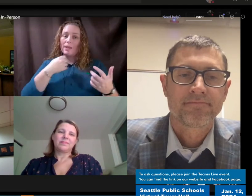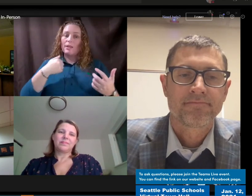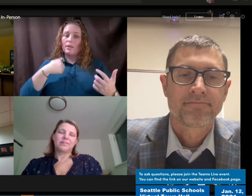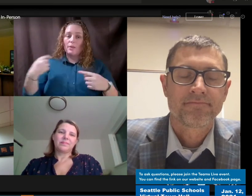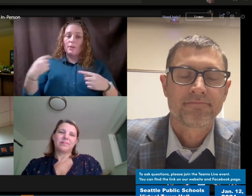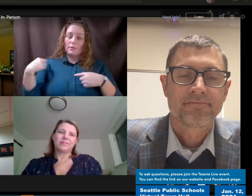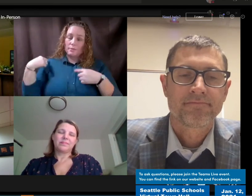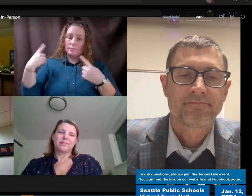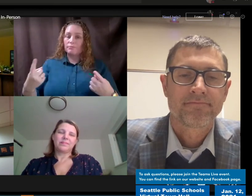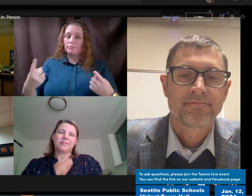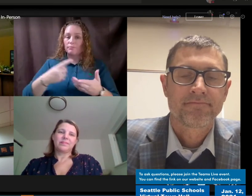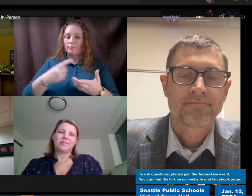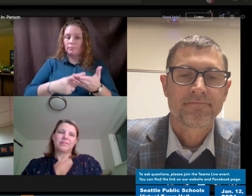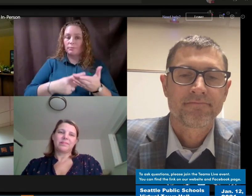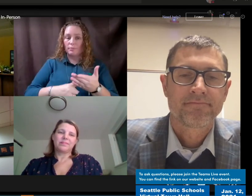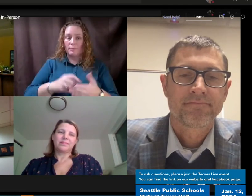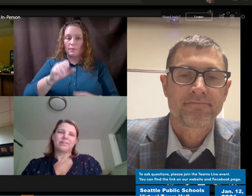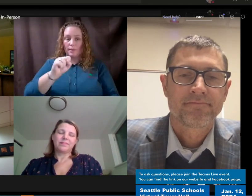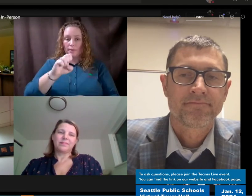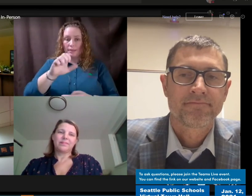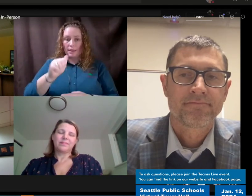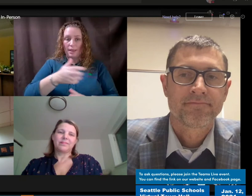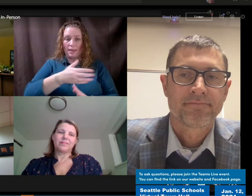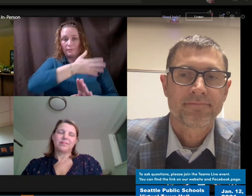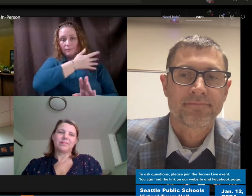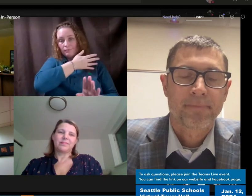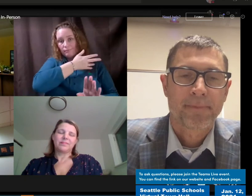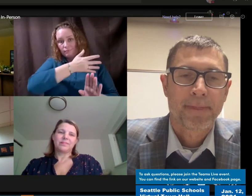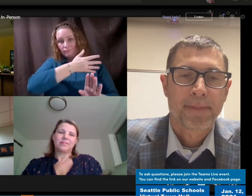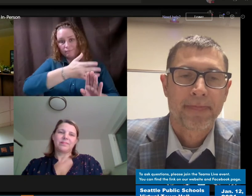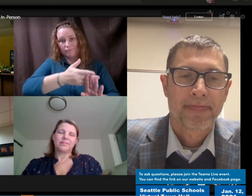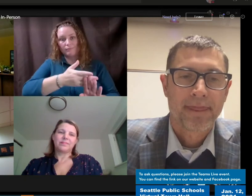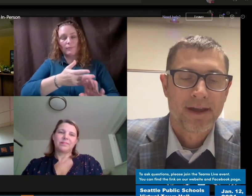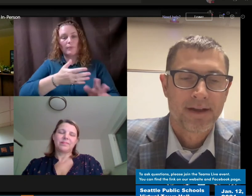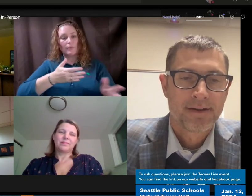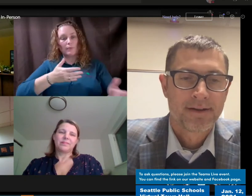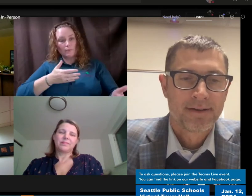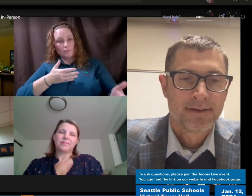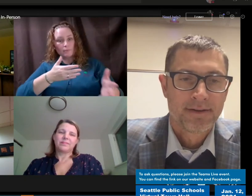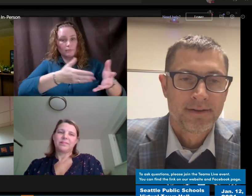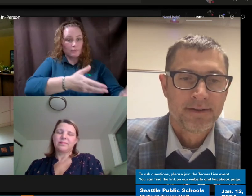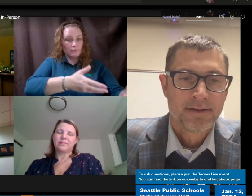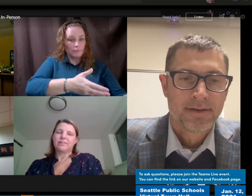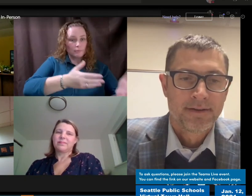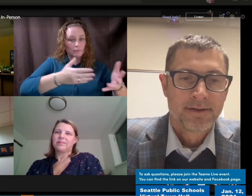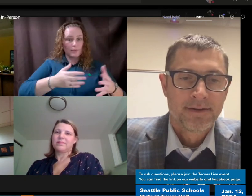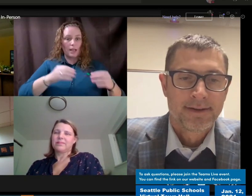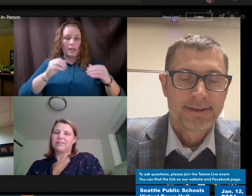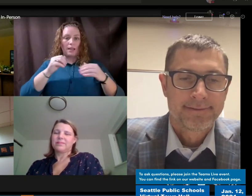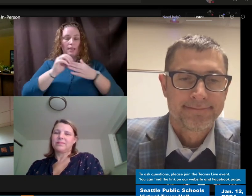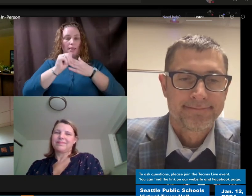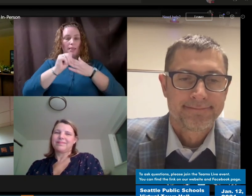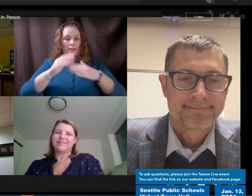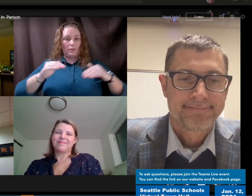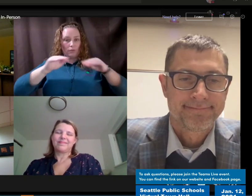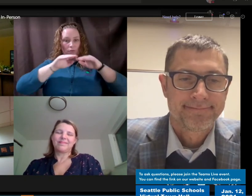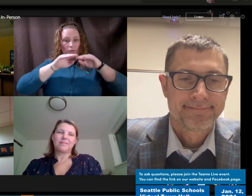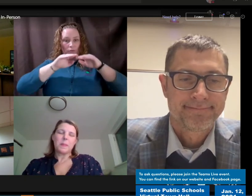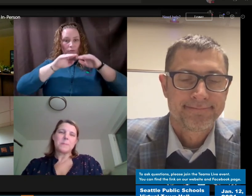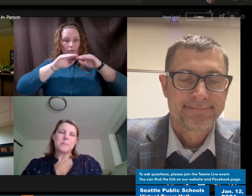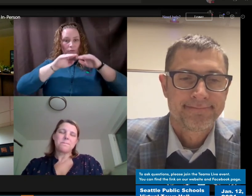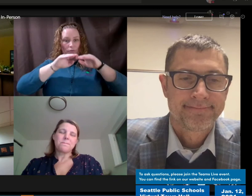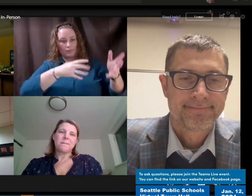with SEA since then. We have been working back and forth at the leadership level to talk about that timeline. So we are